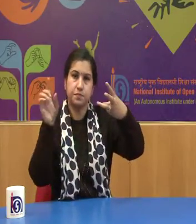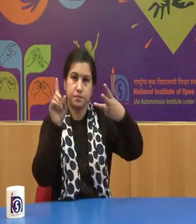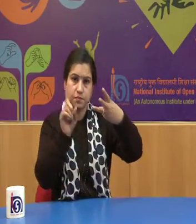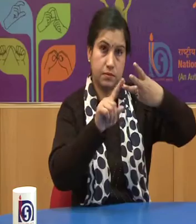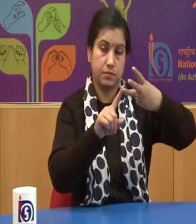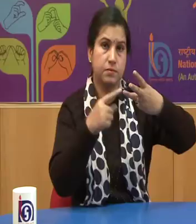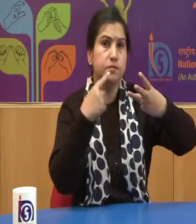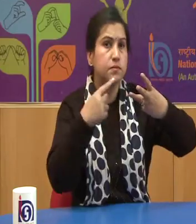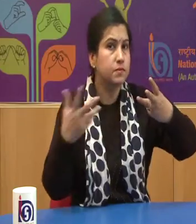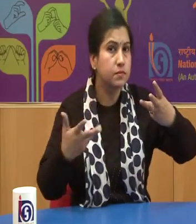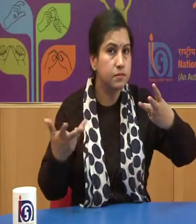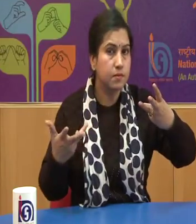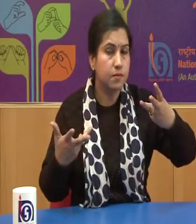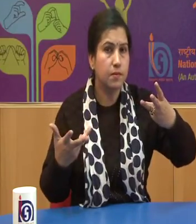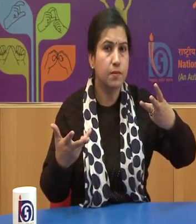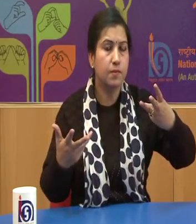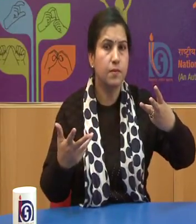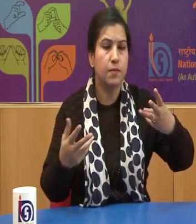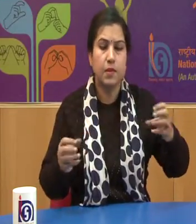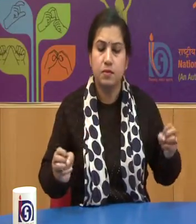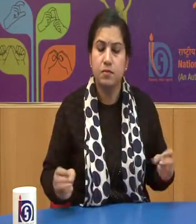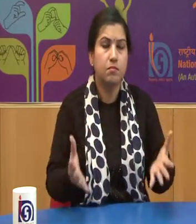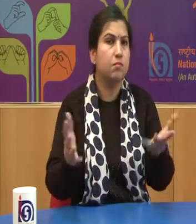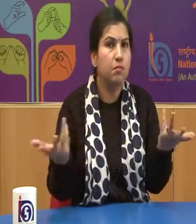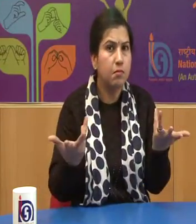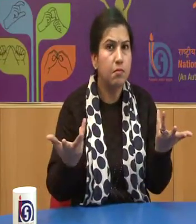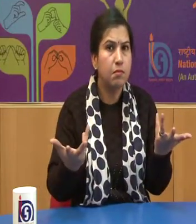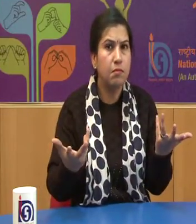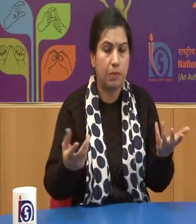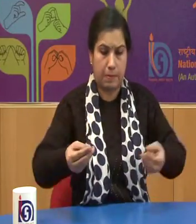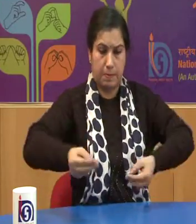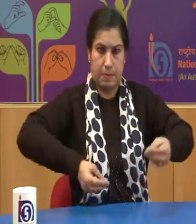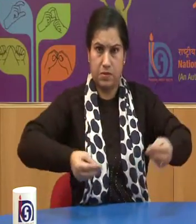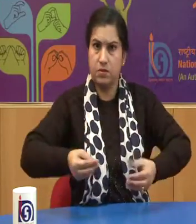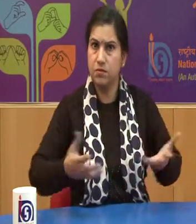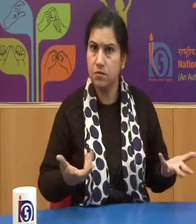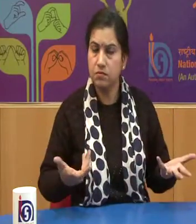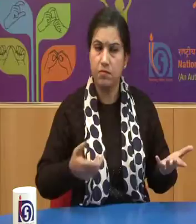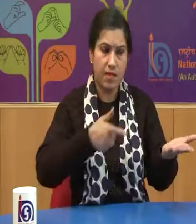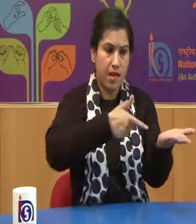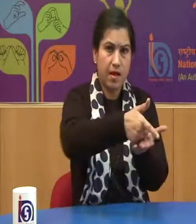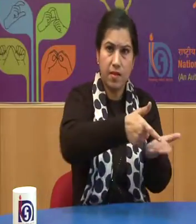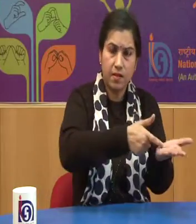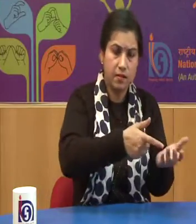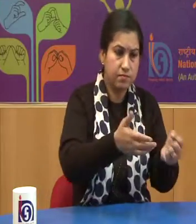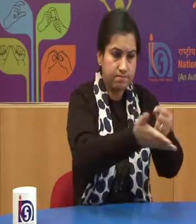Third, we talked about the beginning of commercialization of agriculture